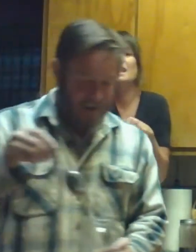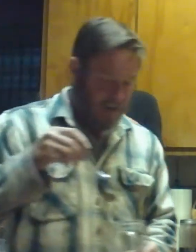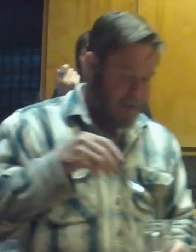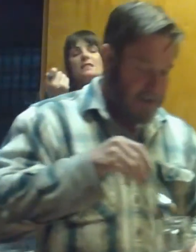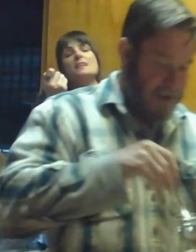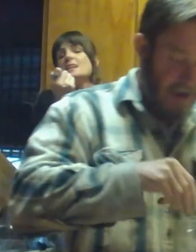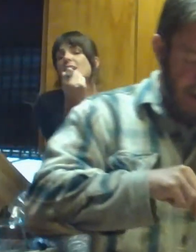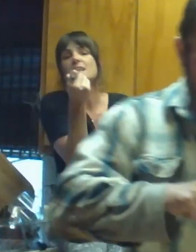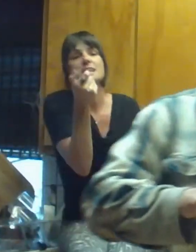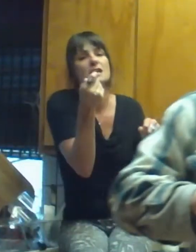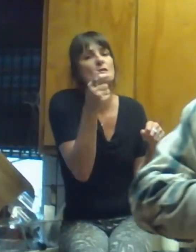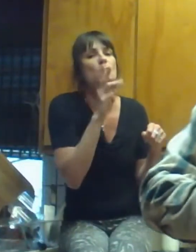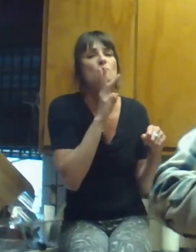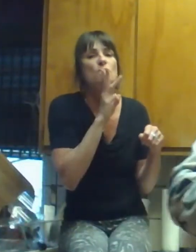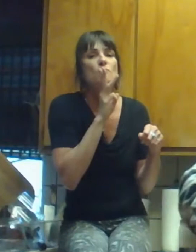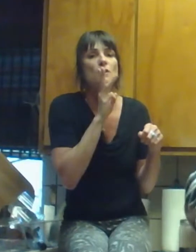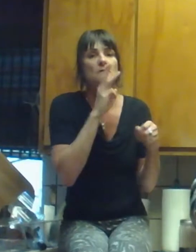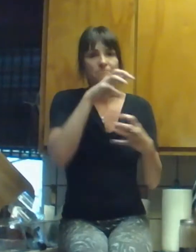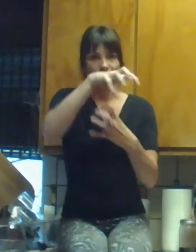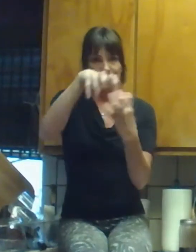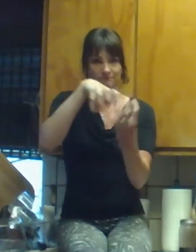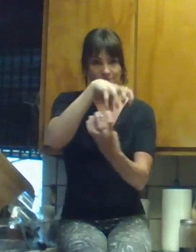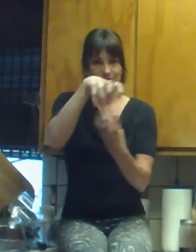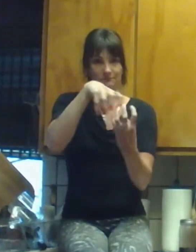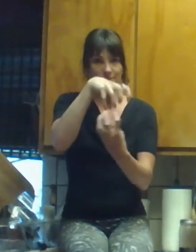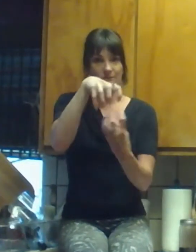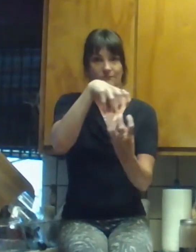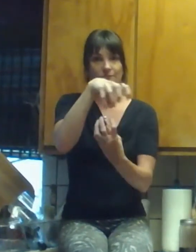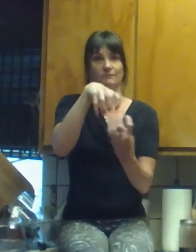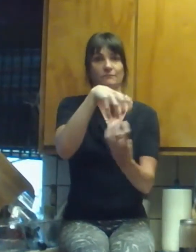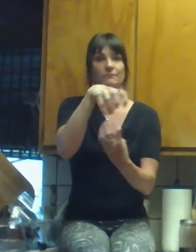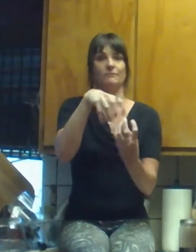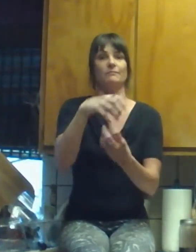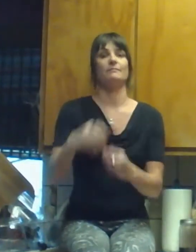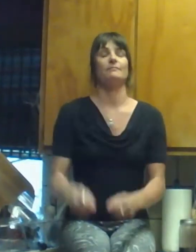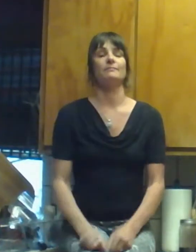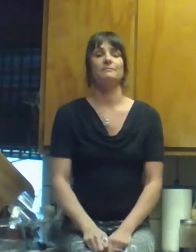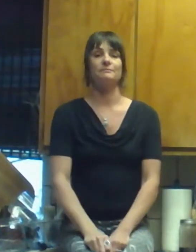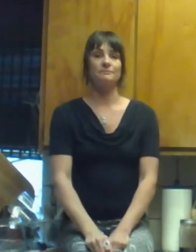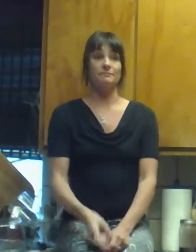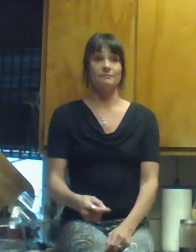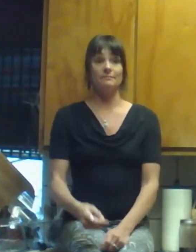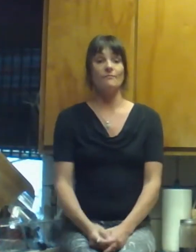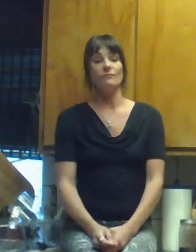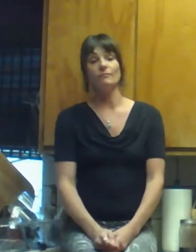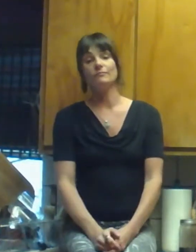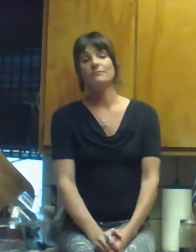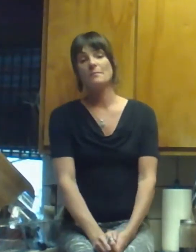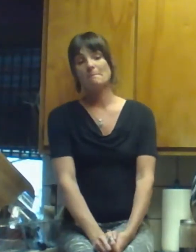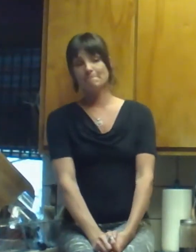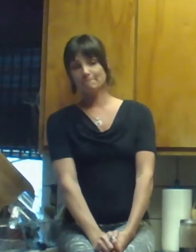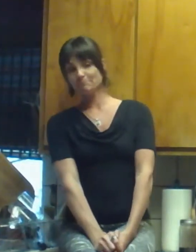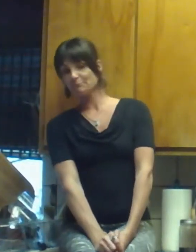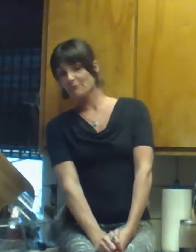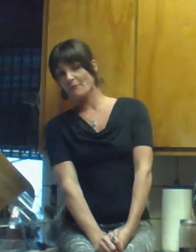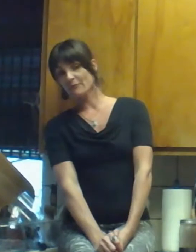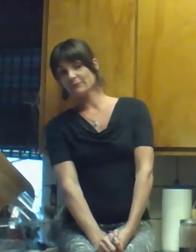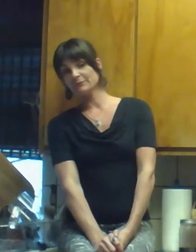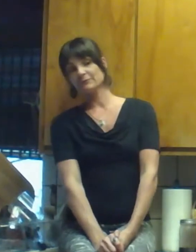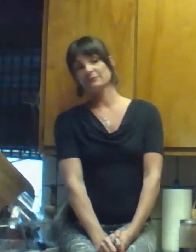Alright? And I start mixing it up. I want to see what it's going to do.